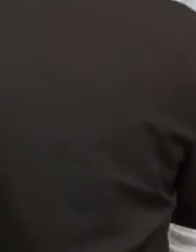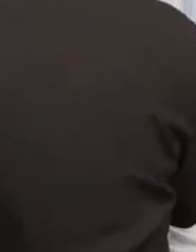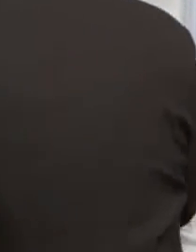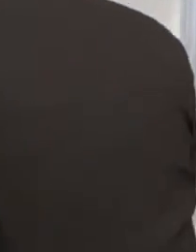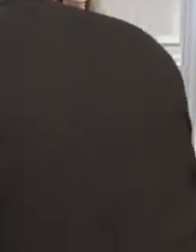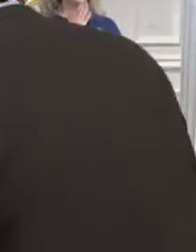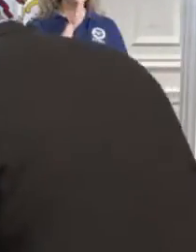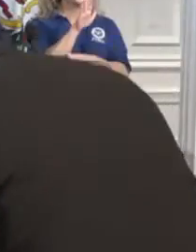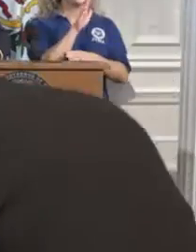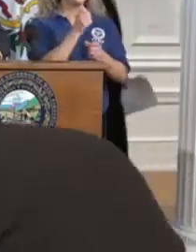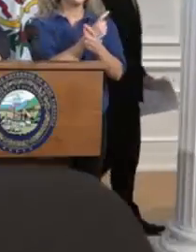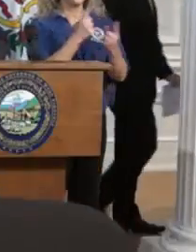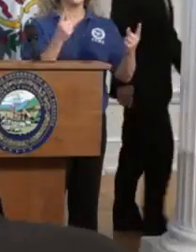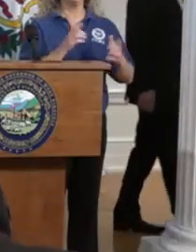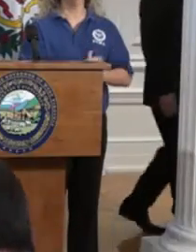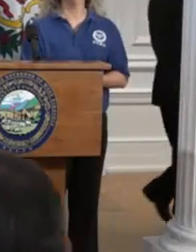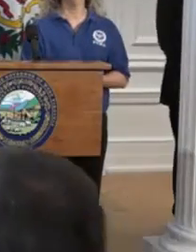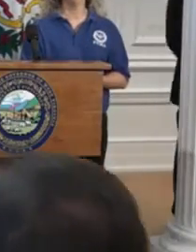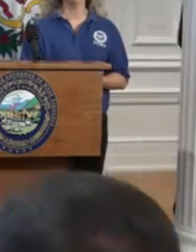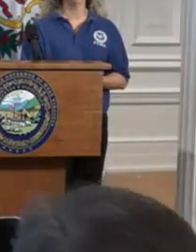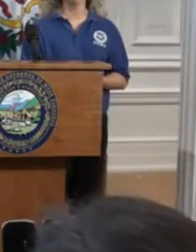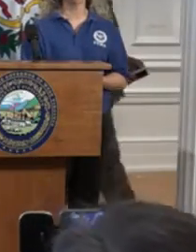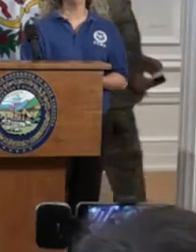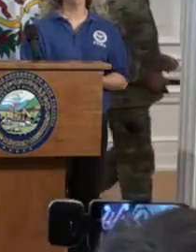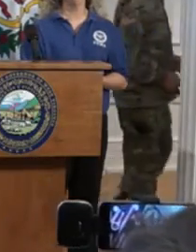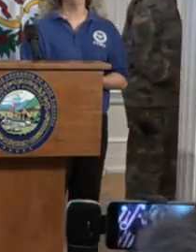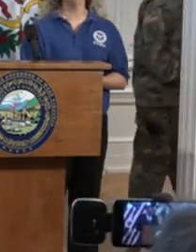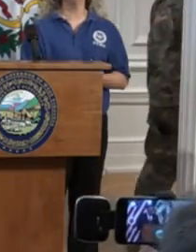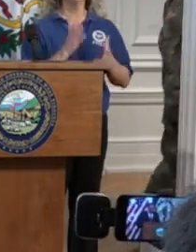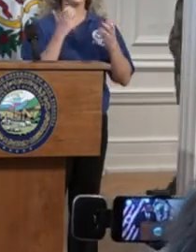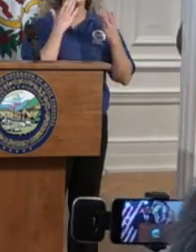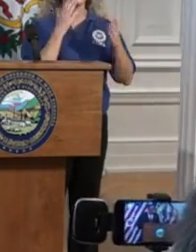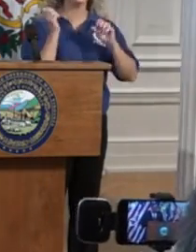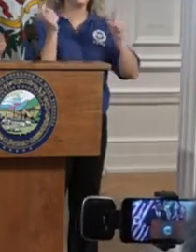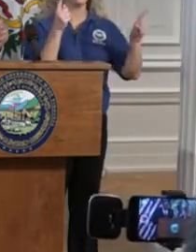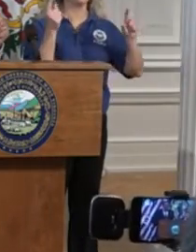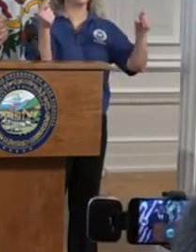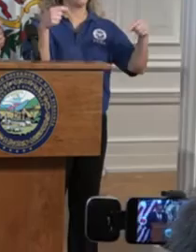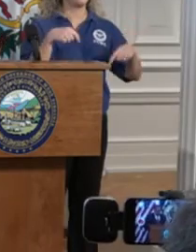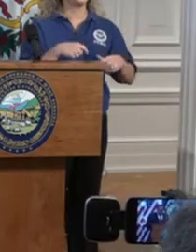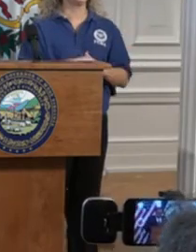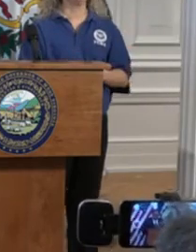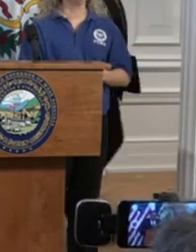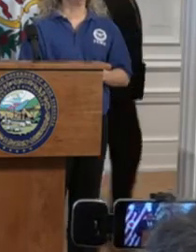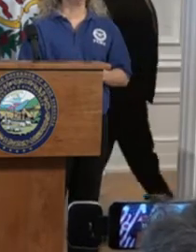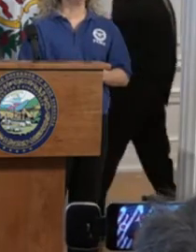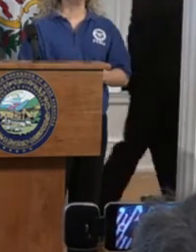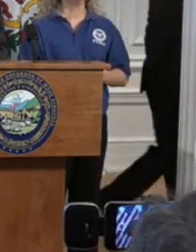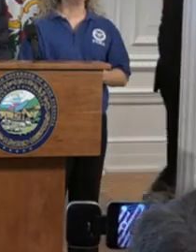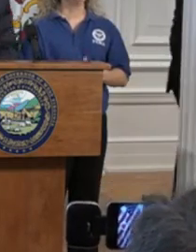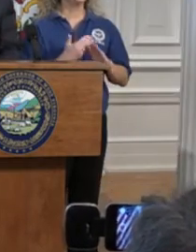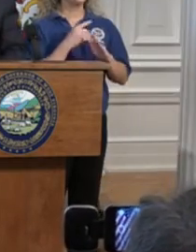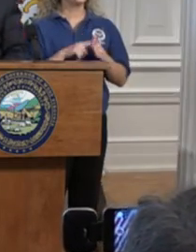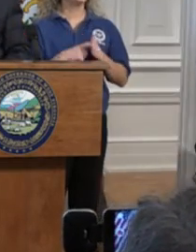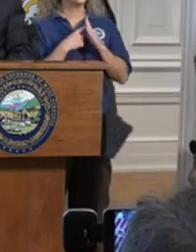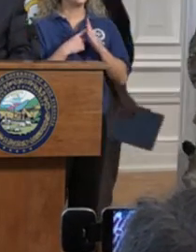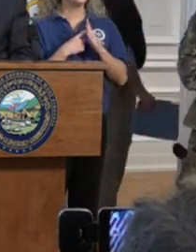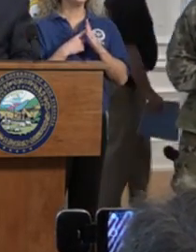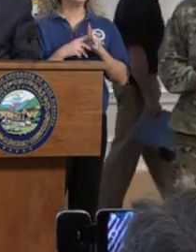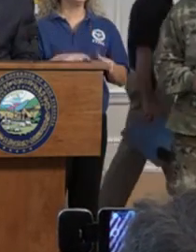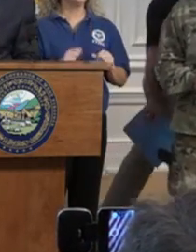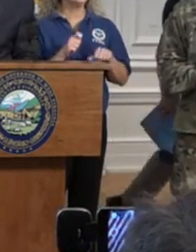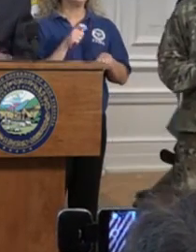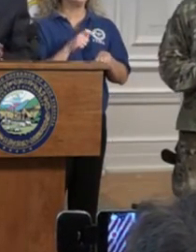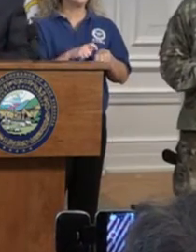Well, good afternoon, everyone. I want to thank you all for coming. But before we get started, I'd like to take a